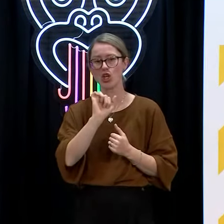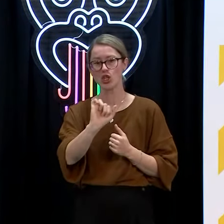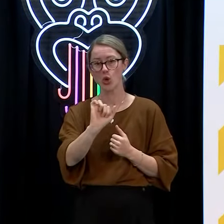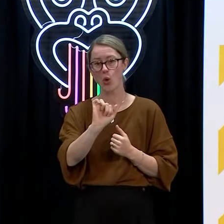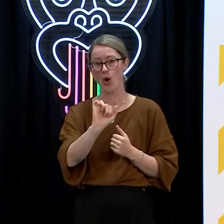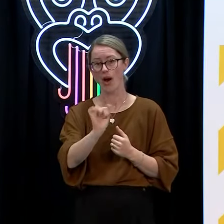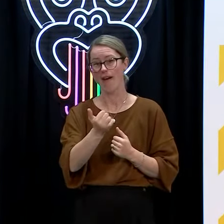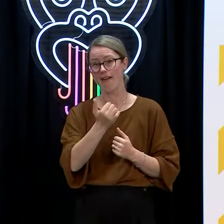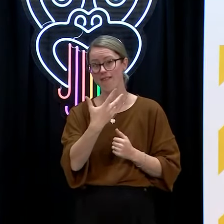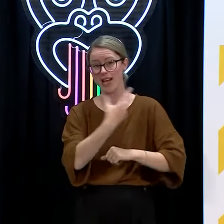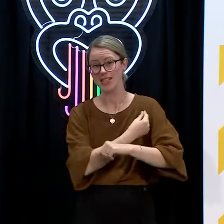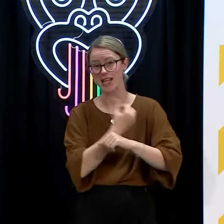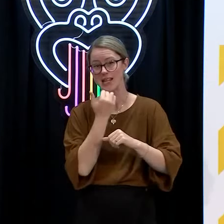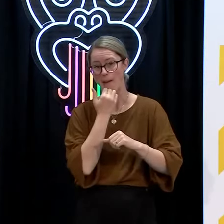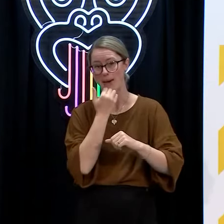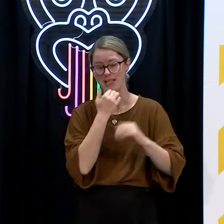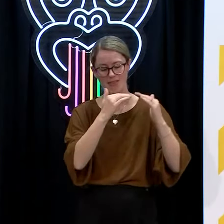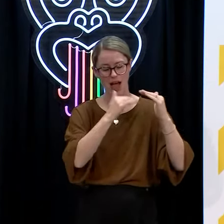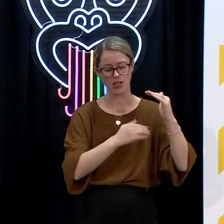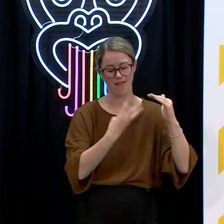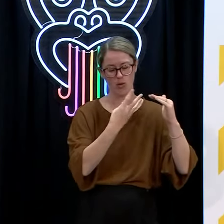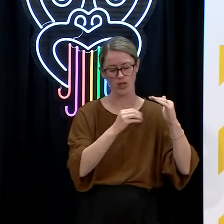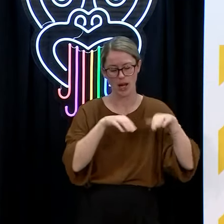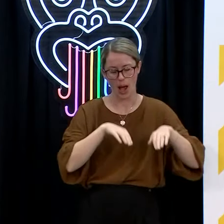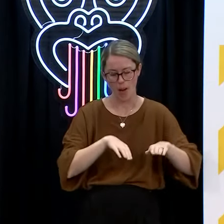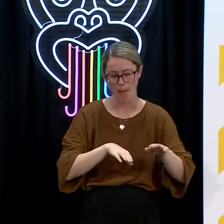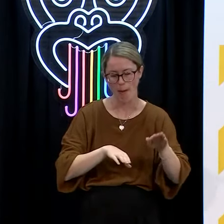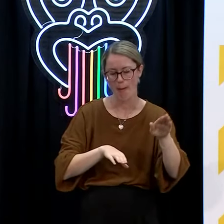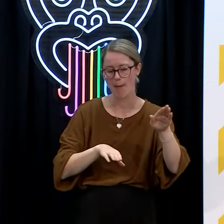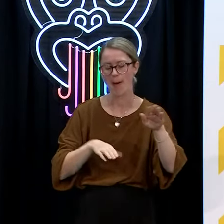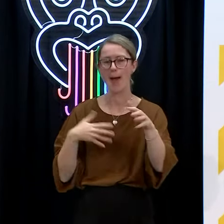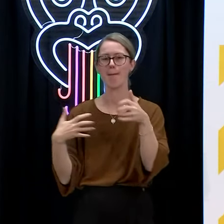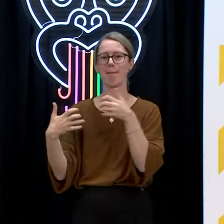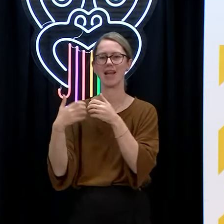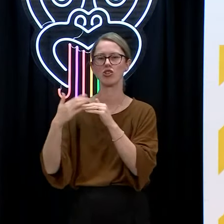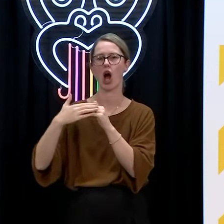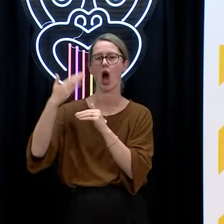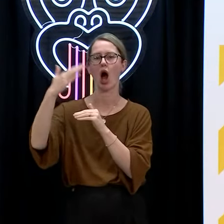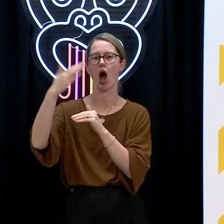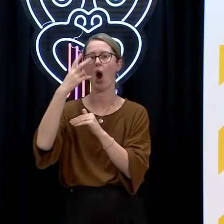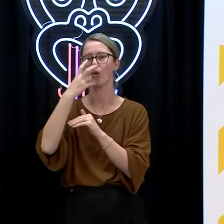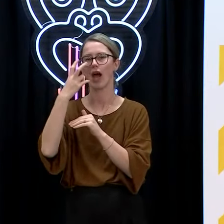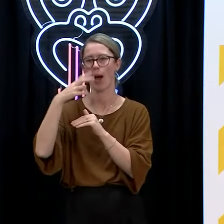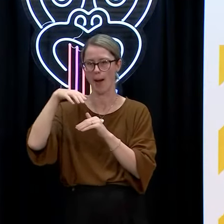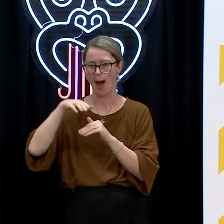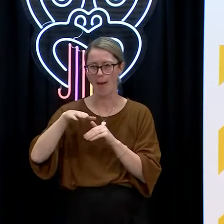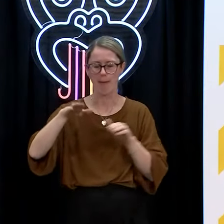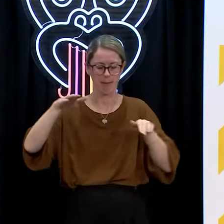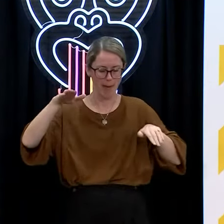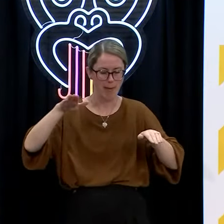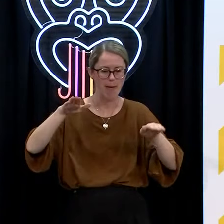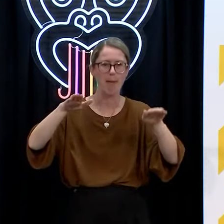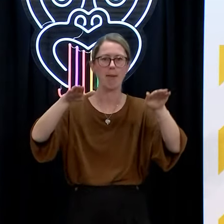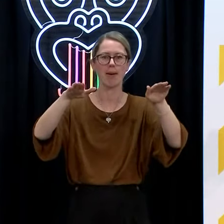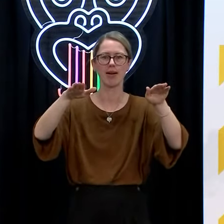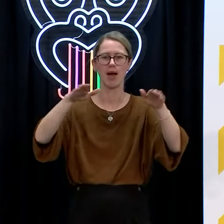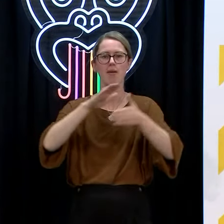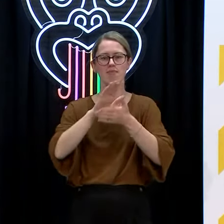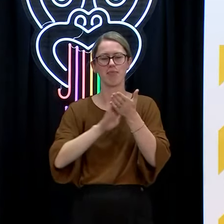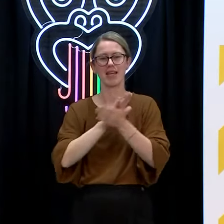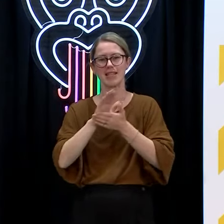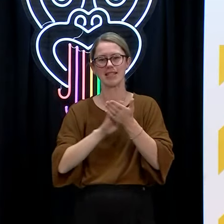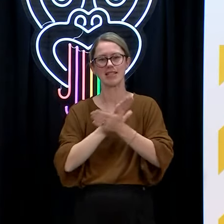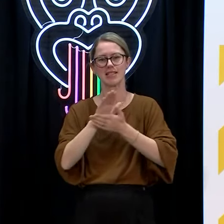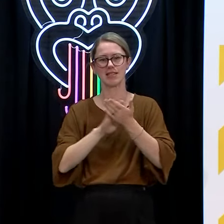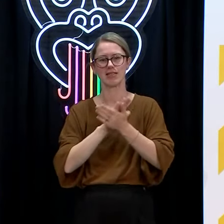start to match those of older age cohorts, then we will continue to see a high level